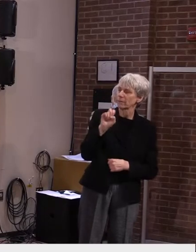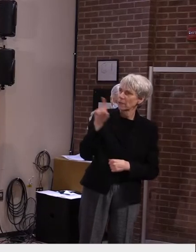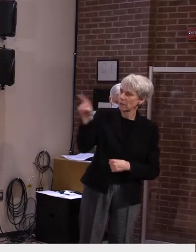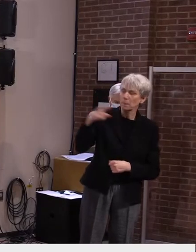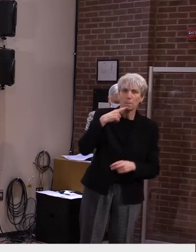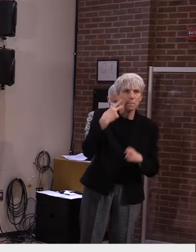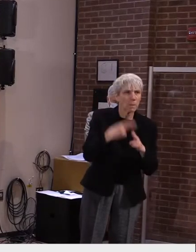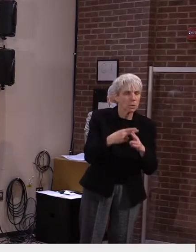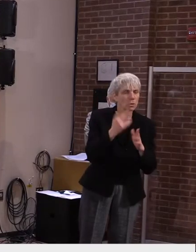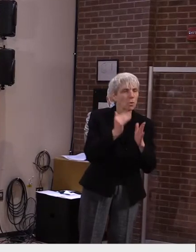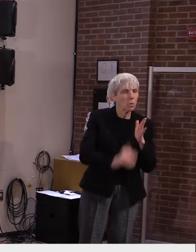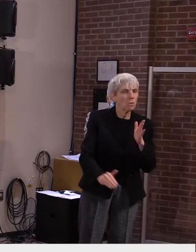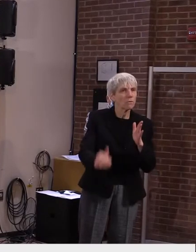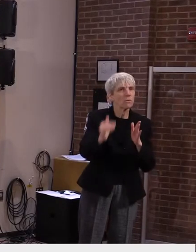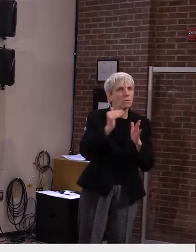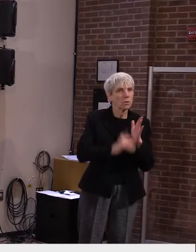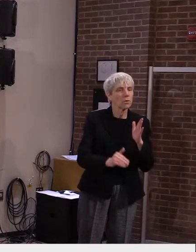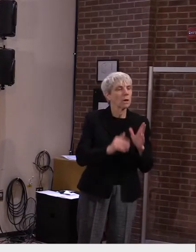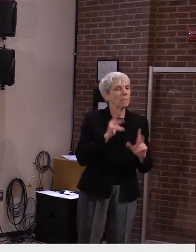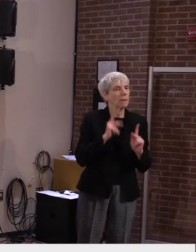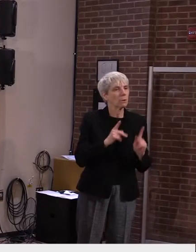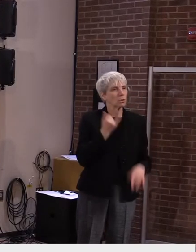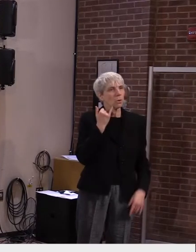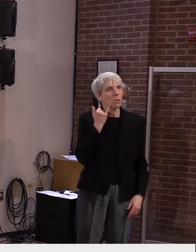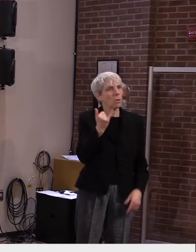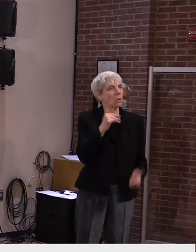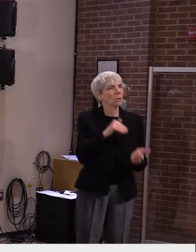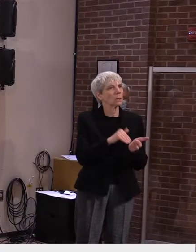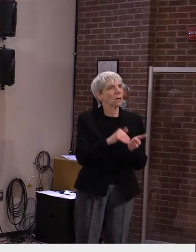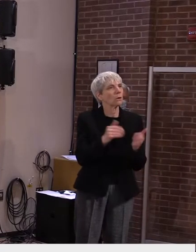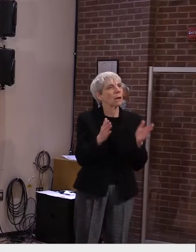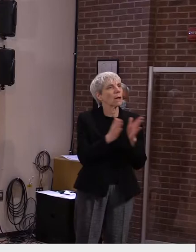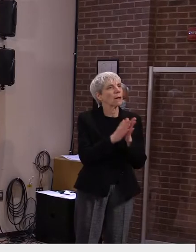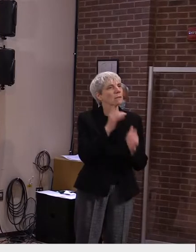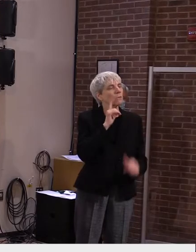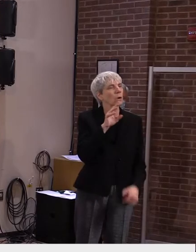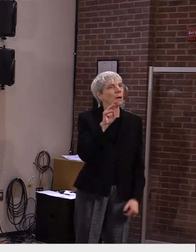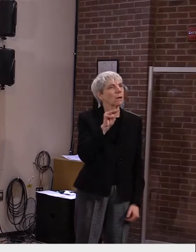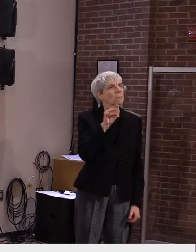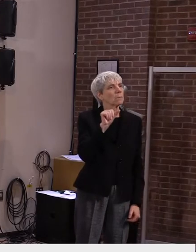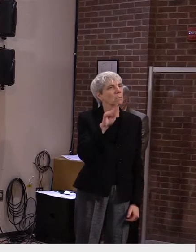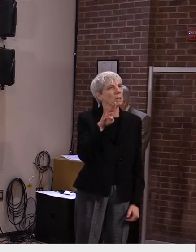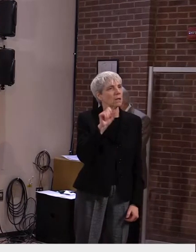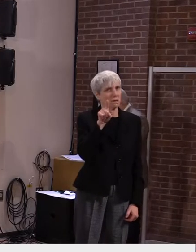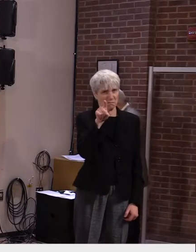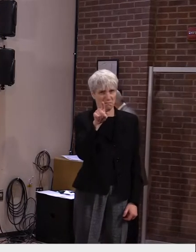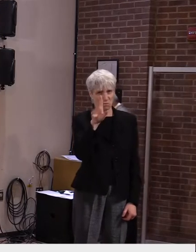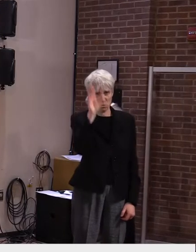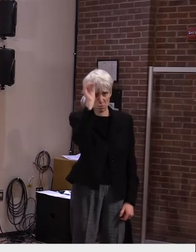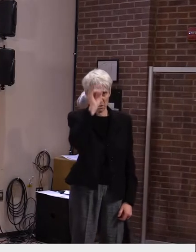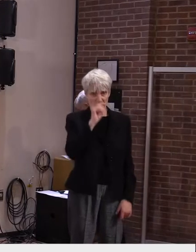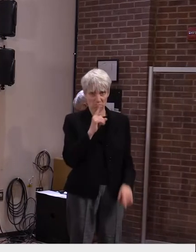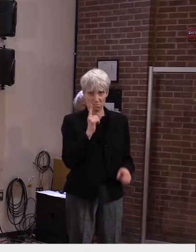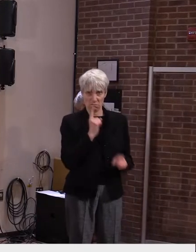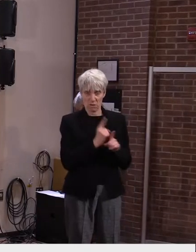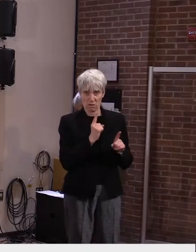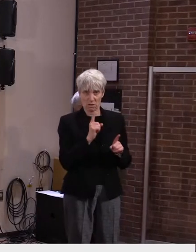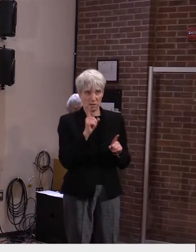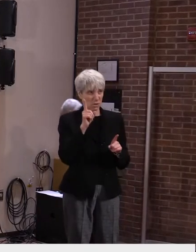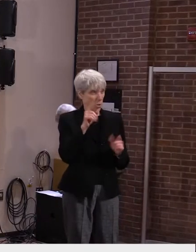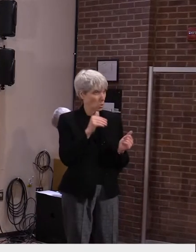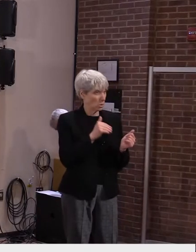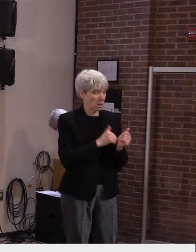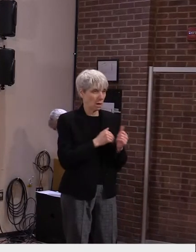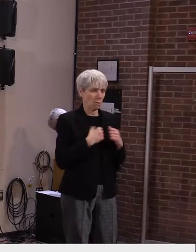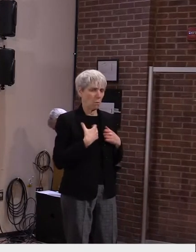times that residents should reach out to their doctors for monoclonal antibodies to see if it's right. Is this something that doctors aren't prescribing? Are they